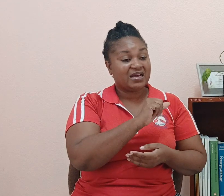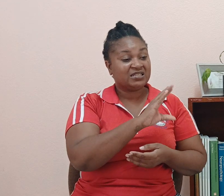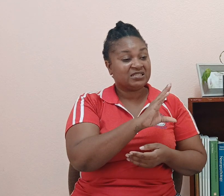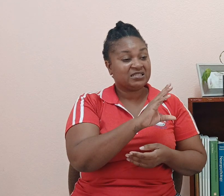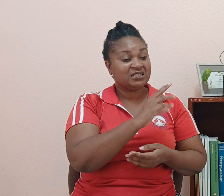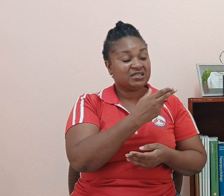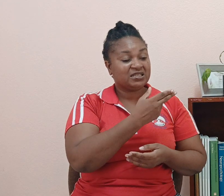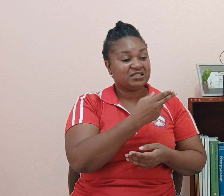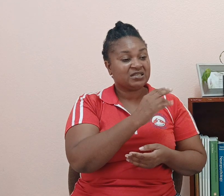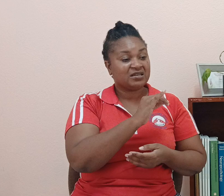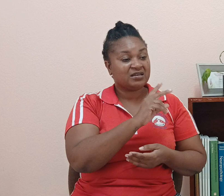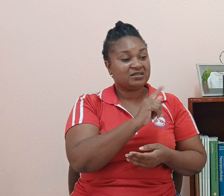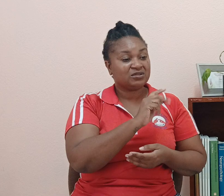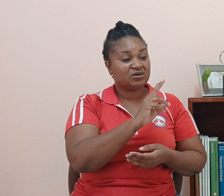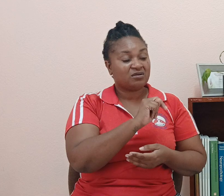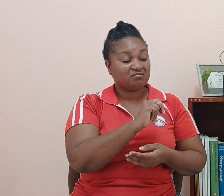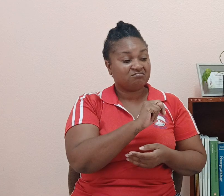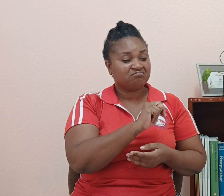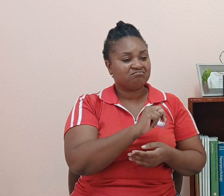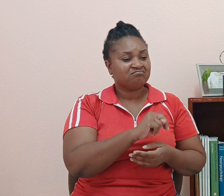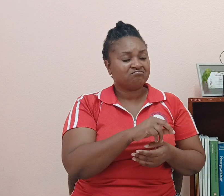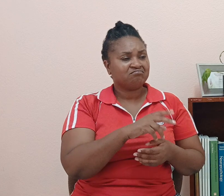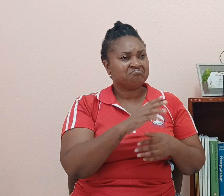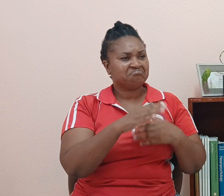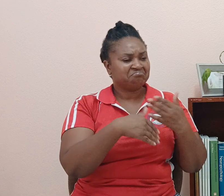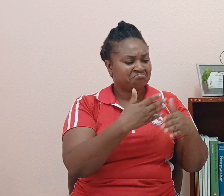eventually got married to two women from Moab.